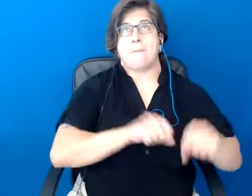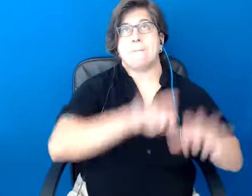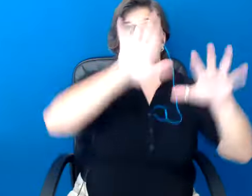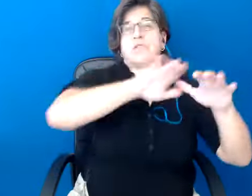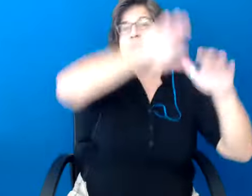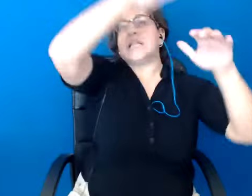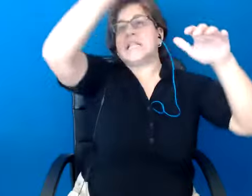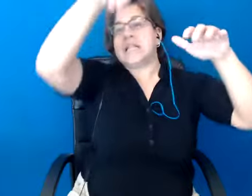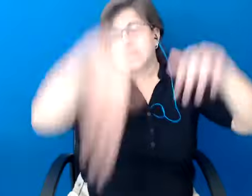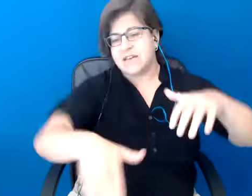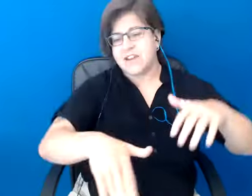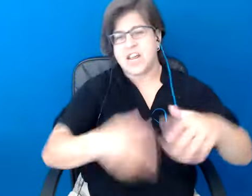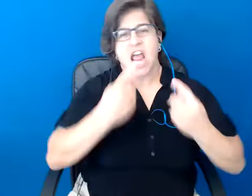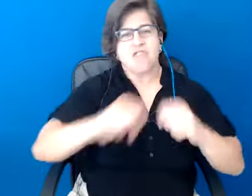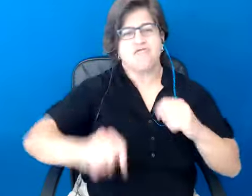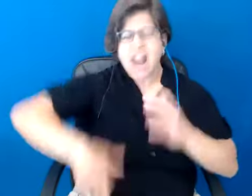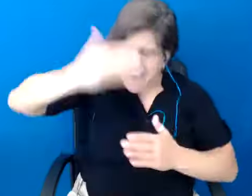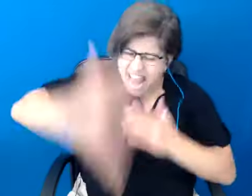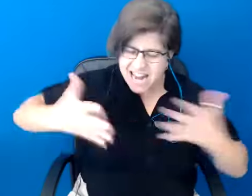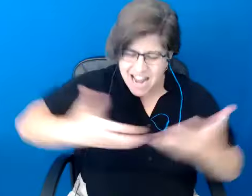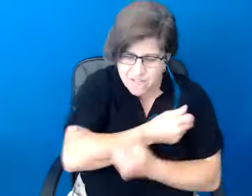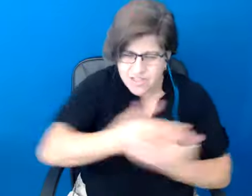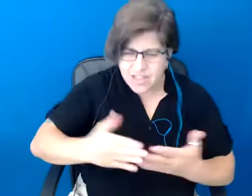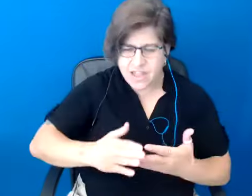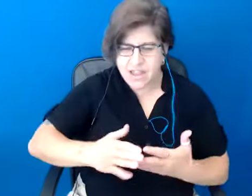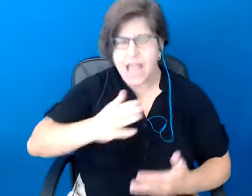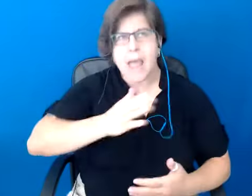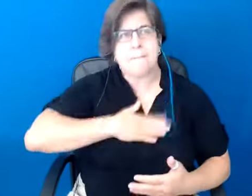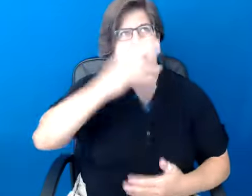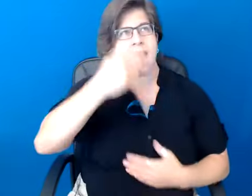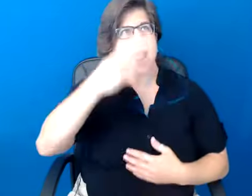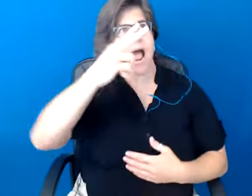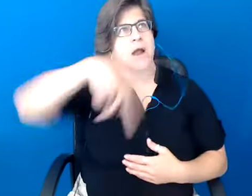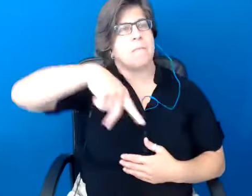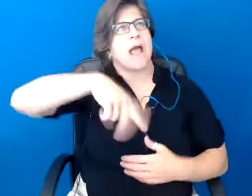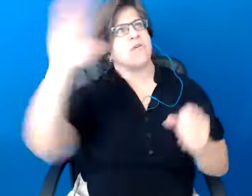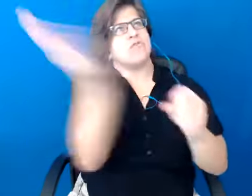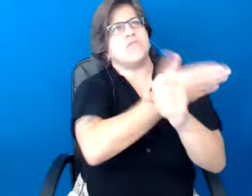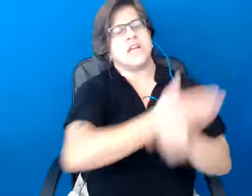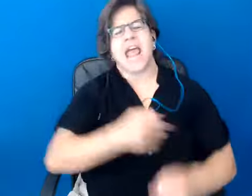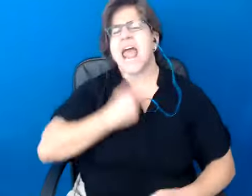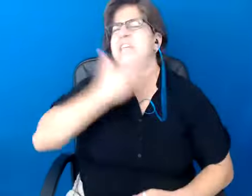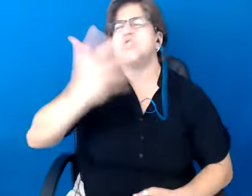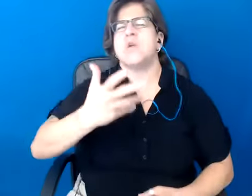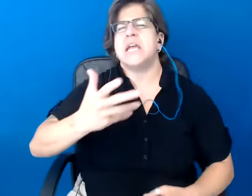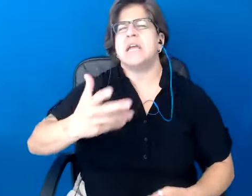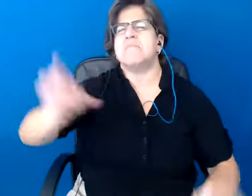18 months, when I tried to drive my car off the cliff and end it and fire my higher power and scream that I quit